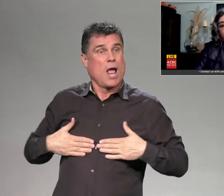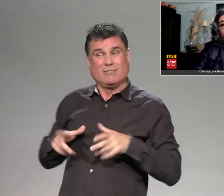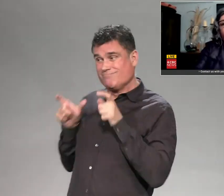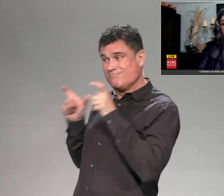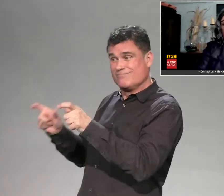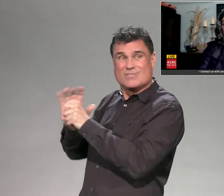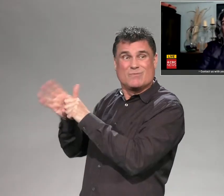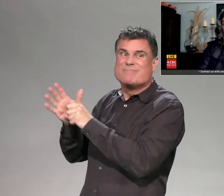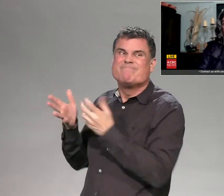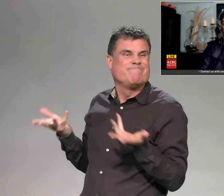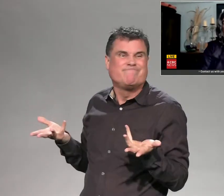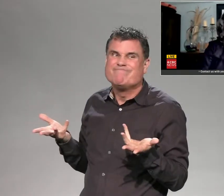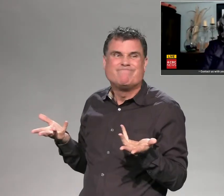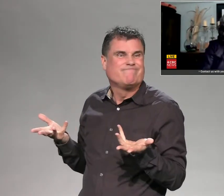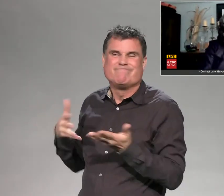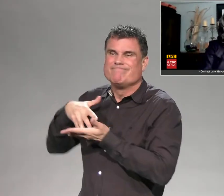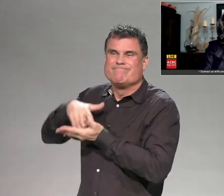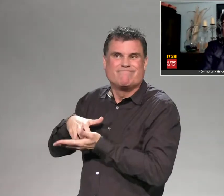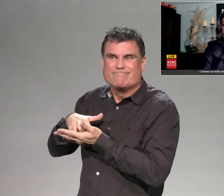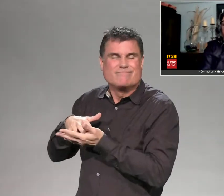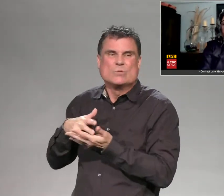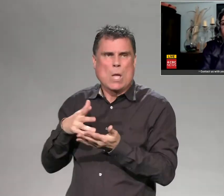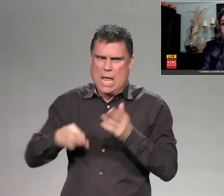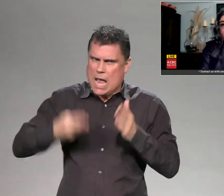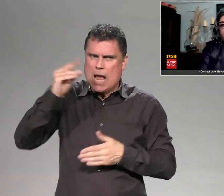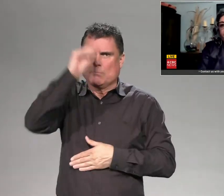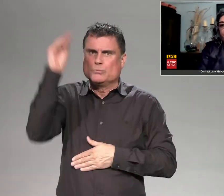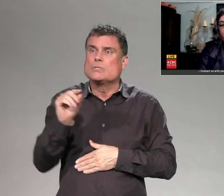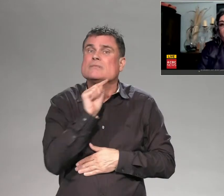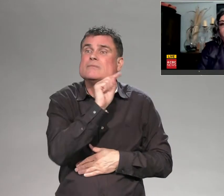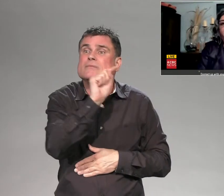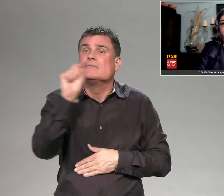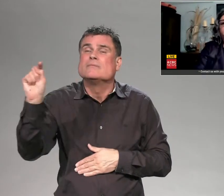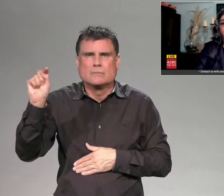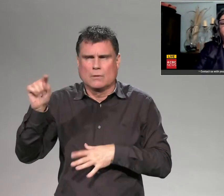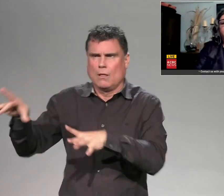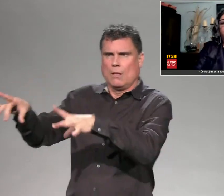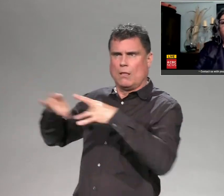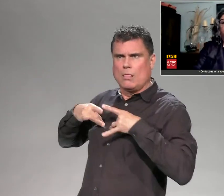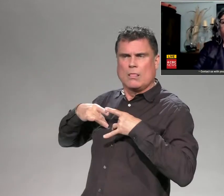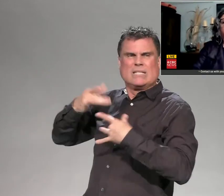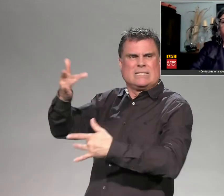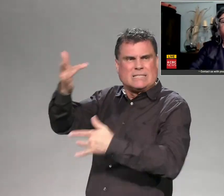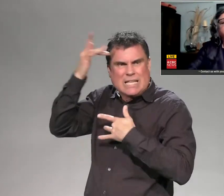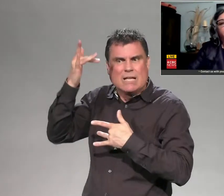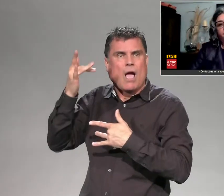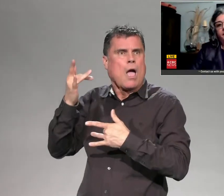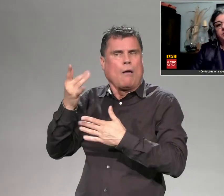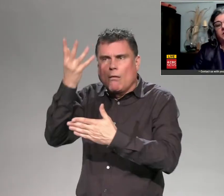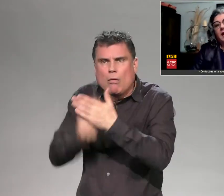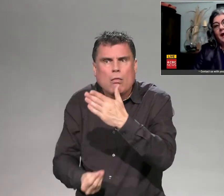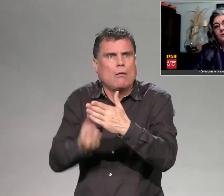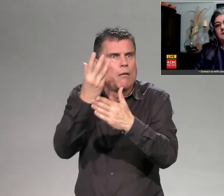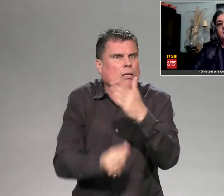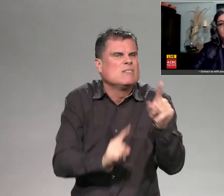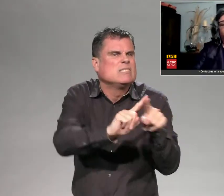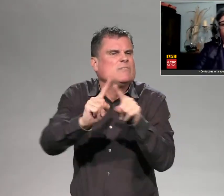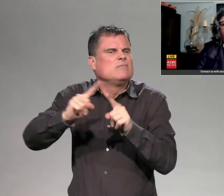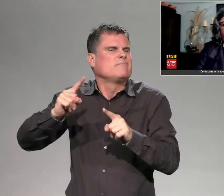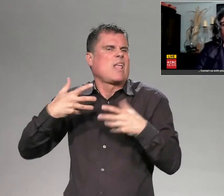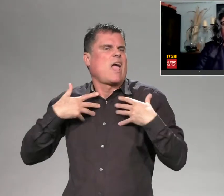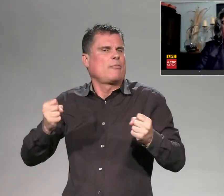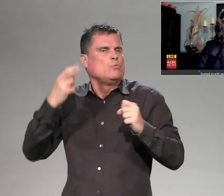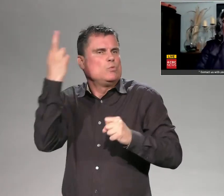even death in populations much younger than in the general population. Multi-generational houses,